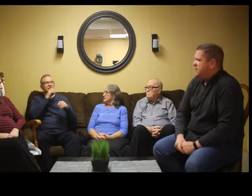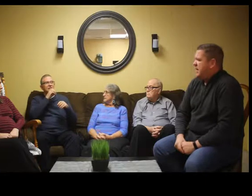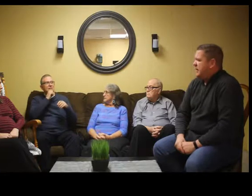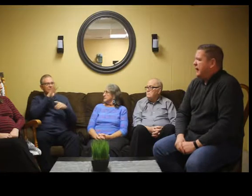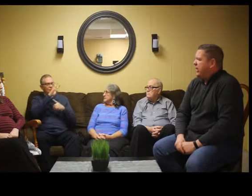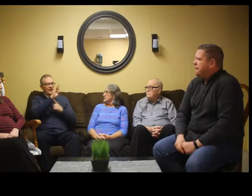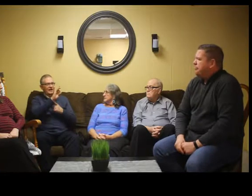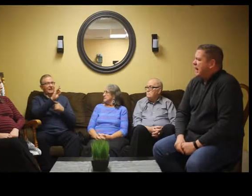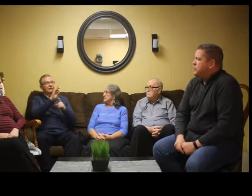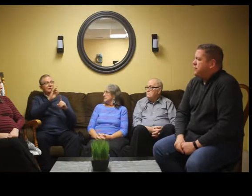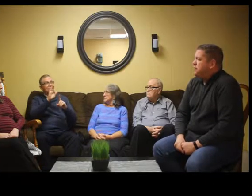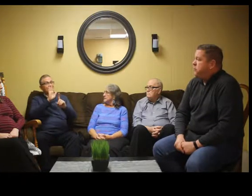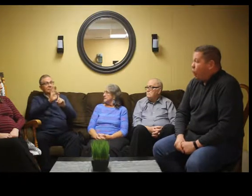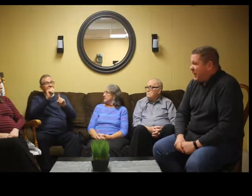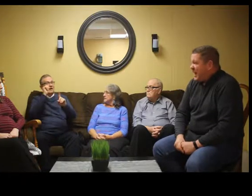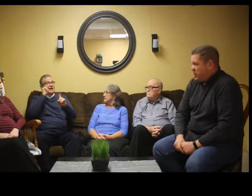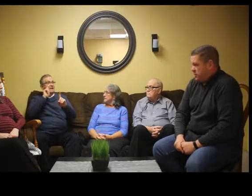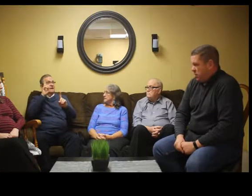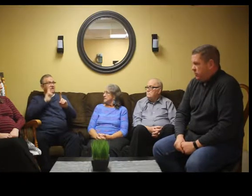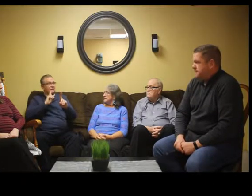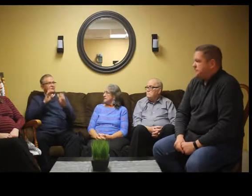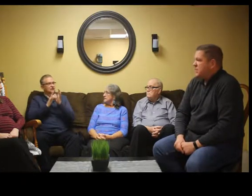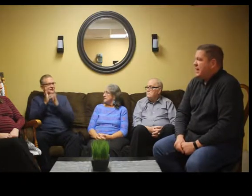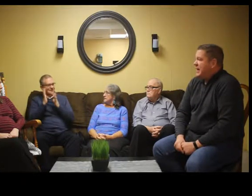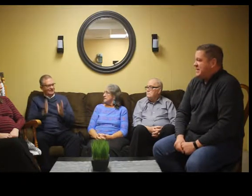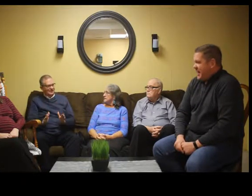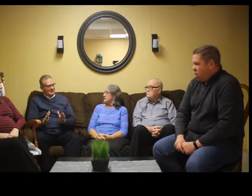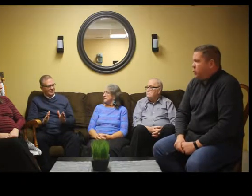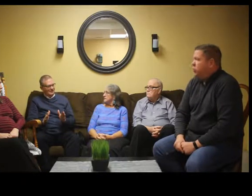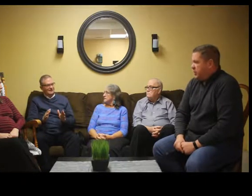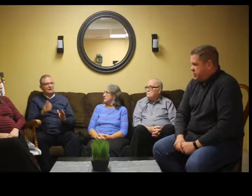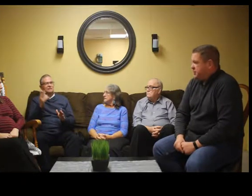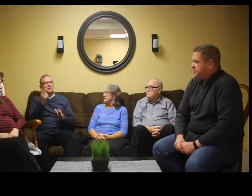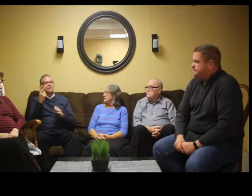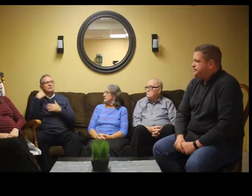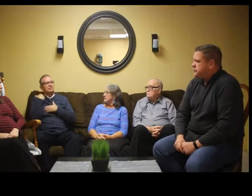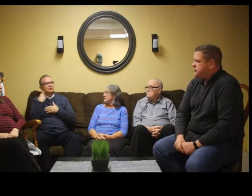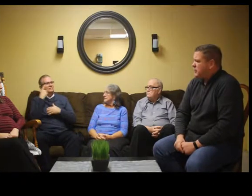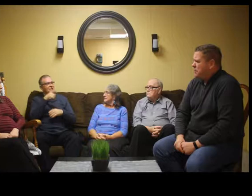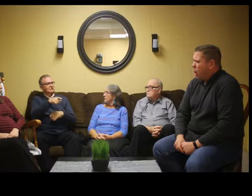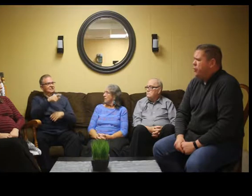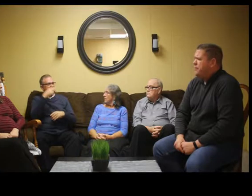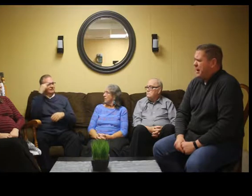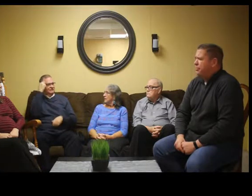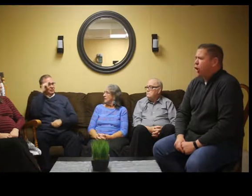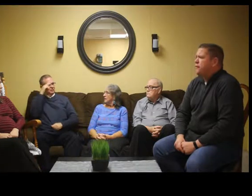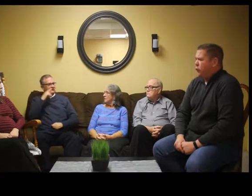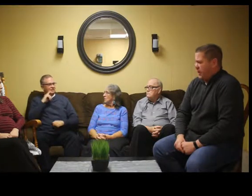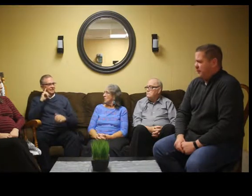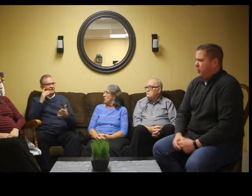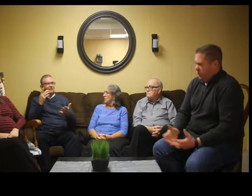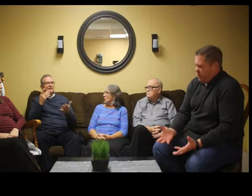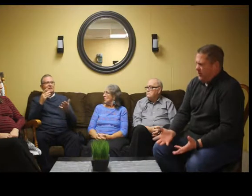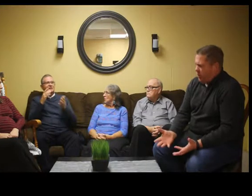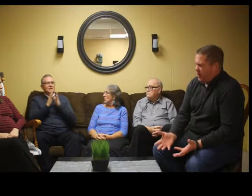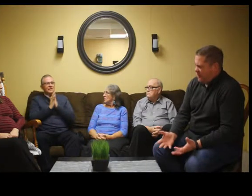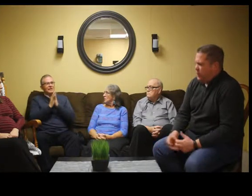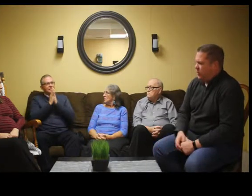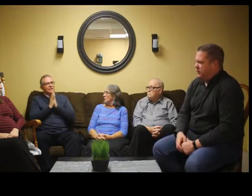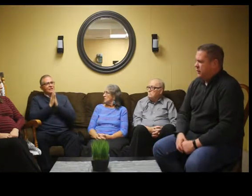man. He was 48 years old. His aunt and uncle were Christians. Both of them had a burden for him, their nephew, of